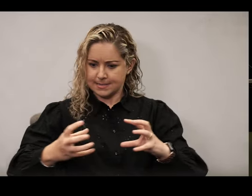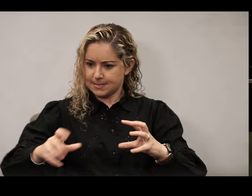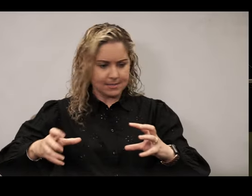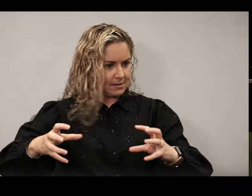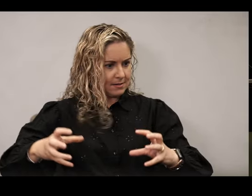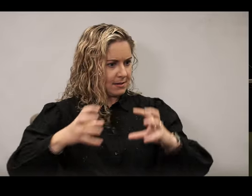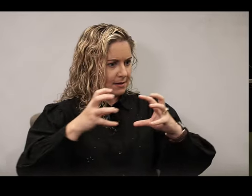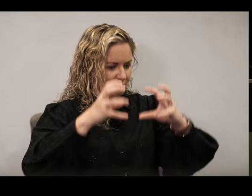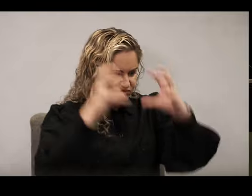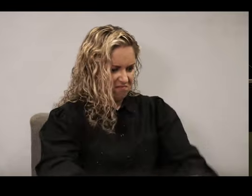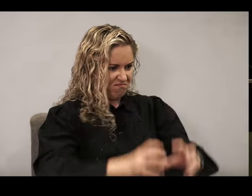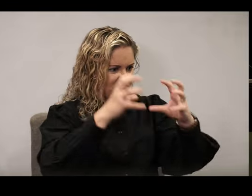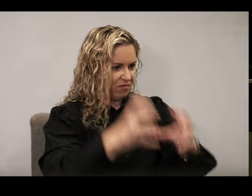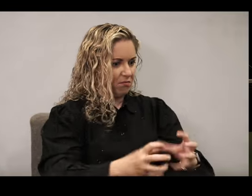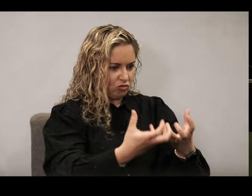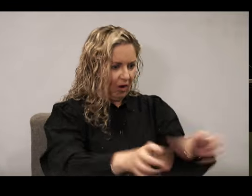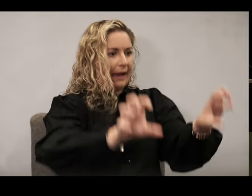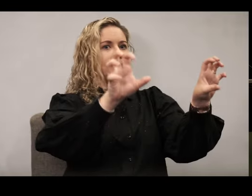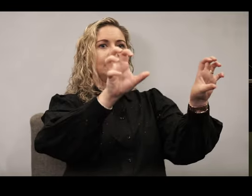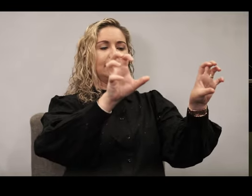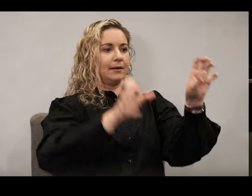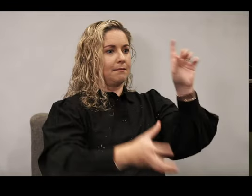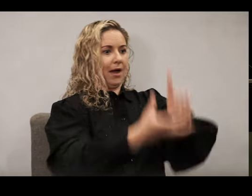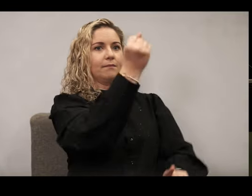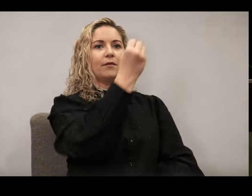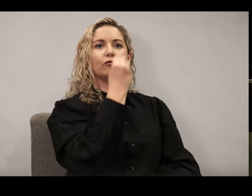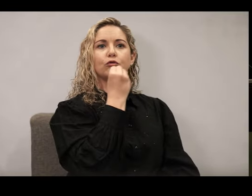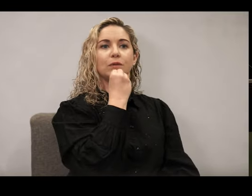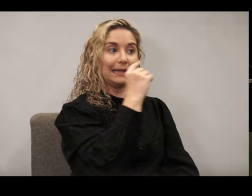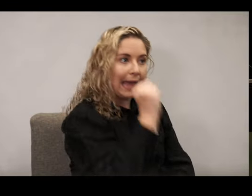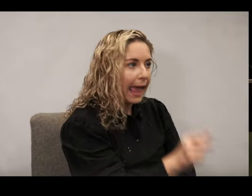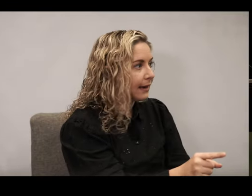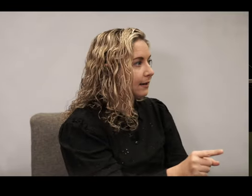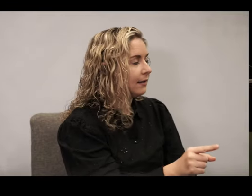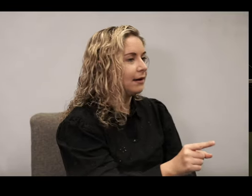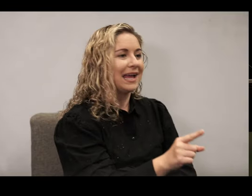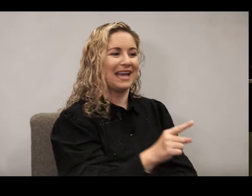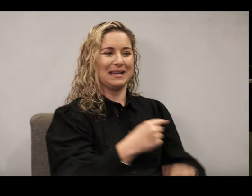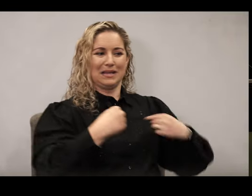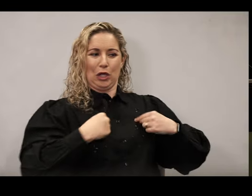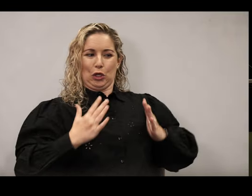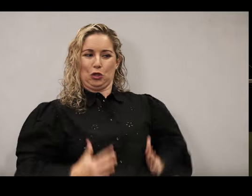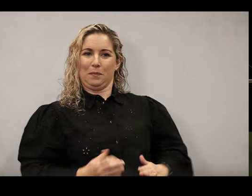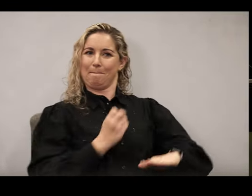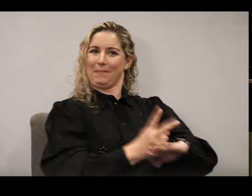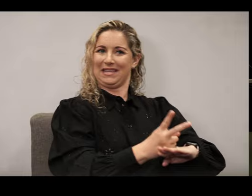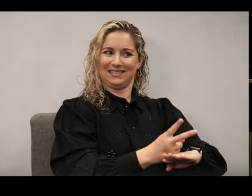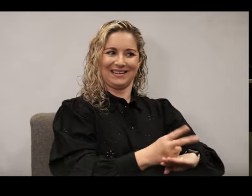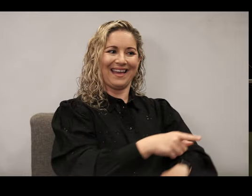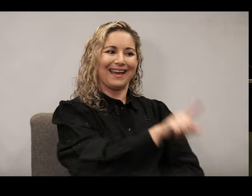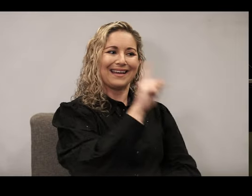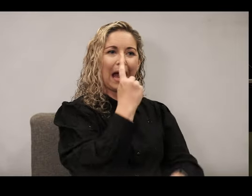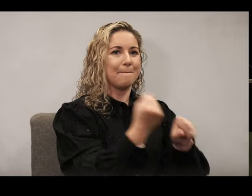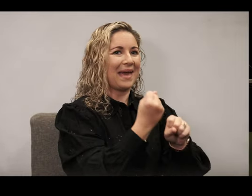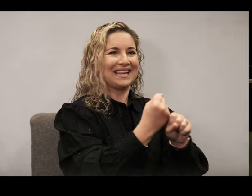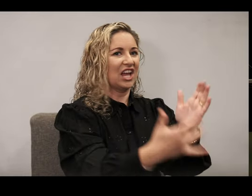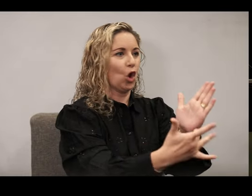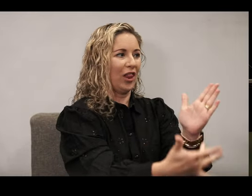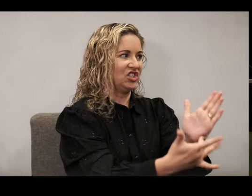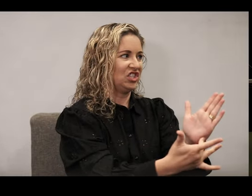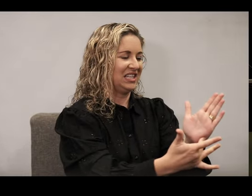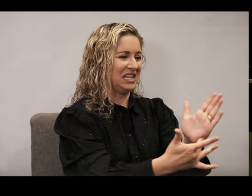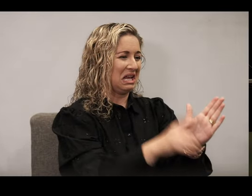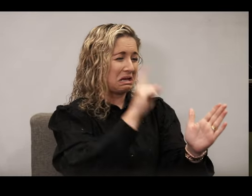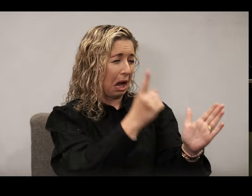clever. But animals don't develop technologies that create greater technologies. Human intelligence is far above